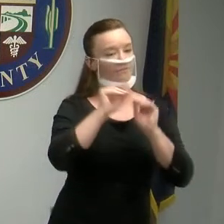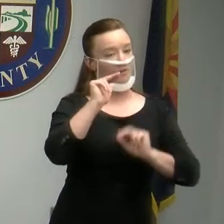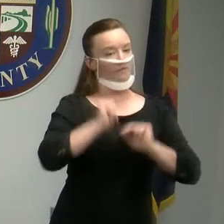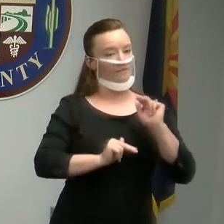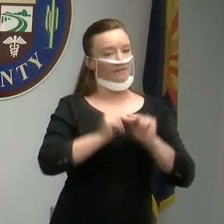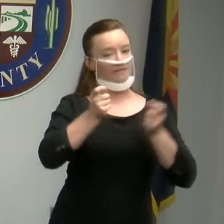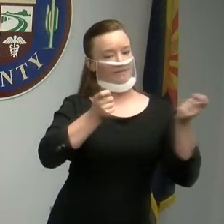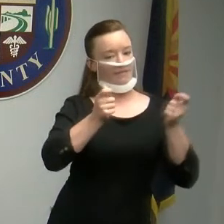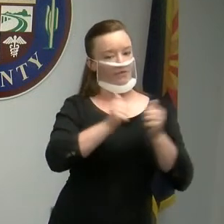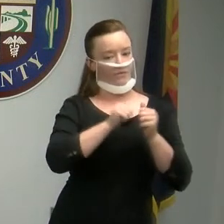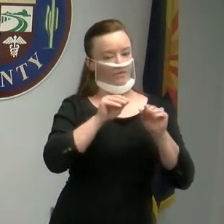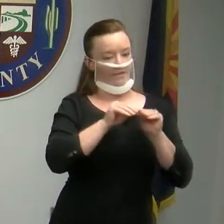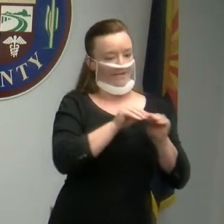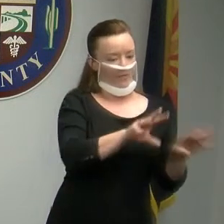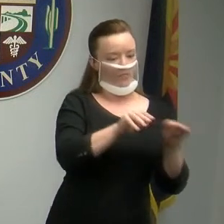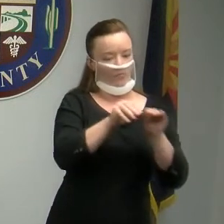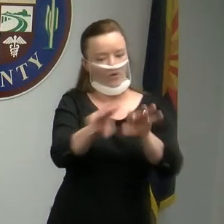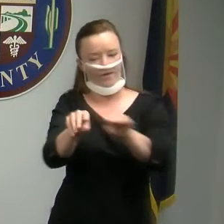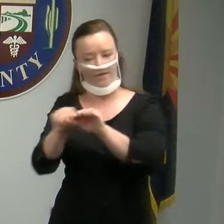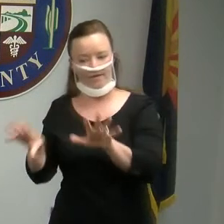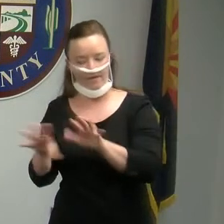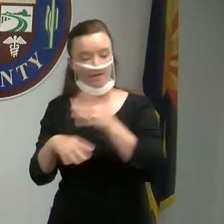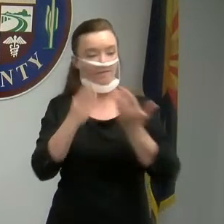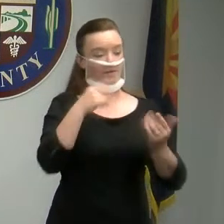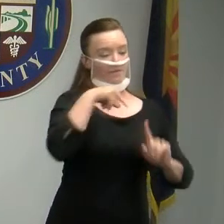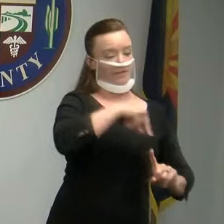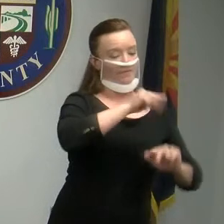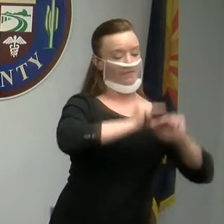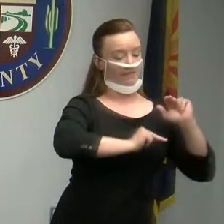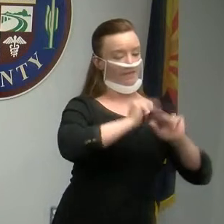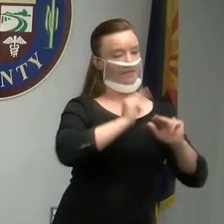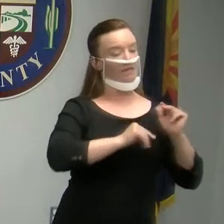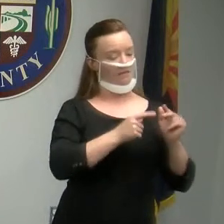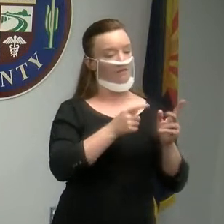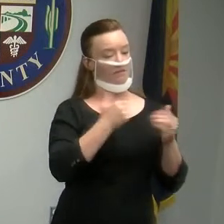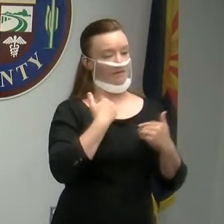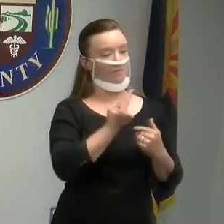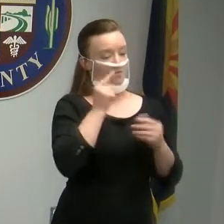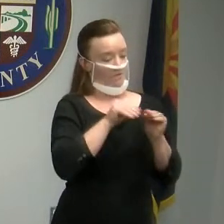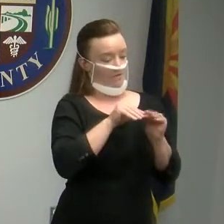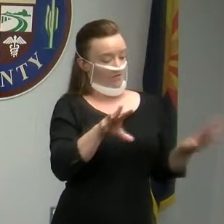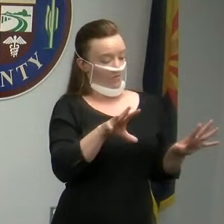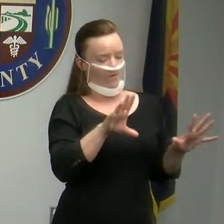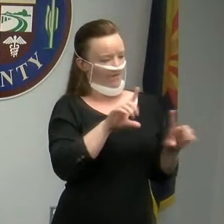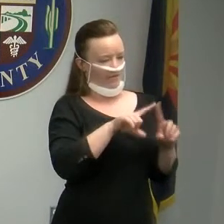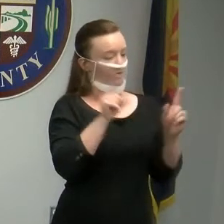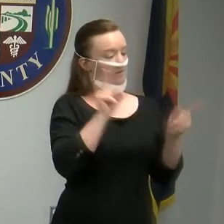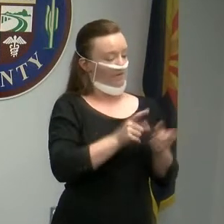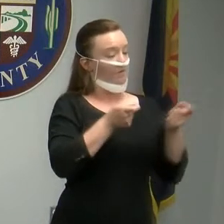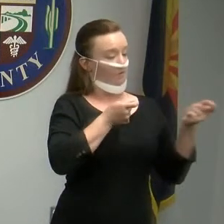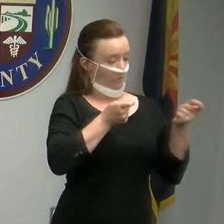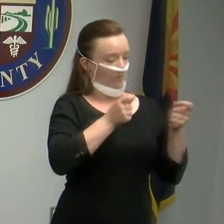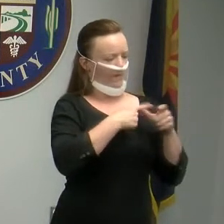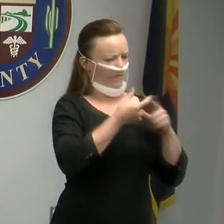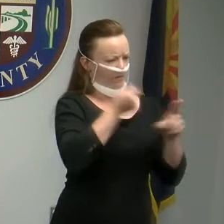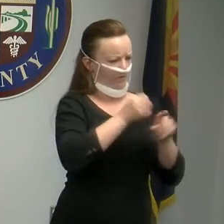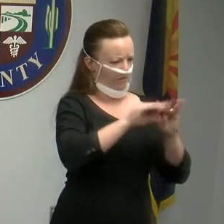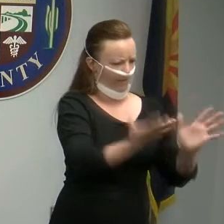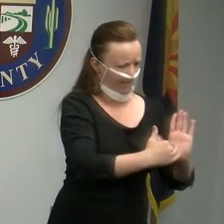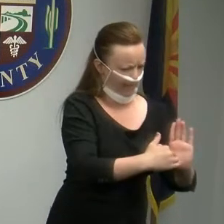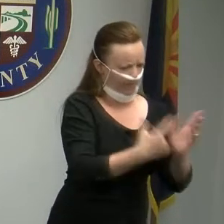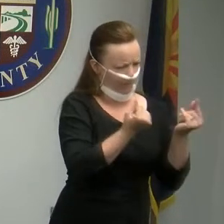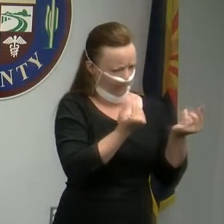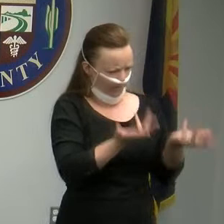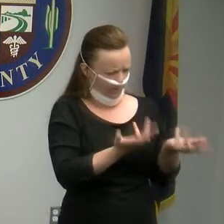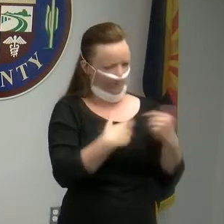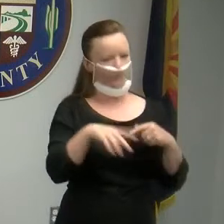have facilities that deal with one outbreak, but then they get that under control and have another one? Dr. Sonnenschein will